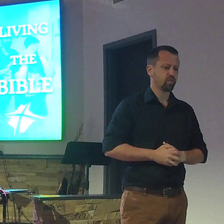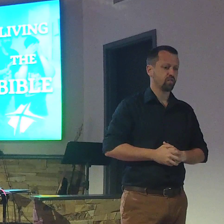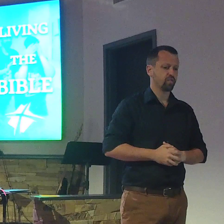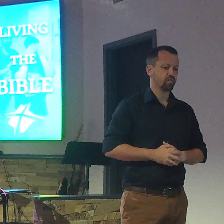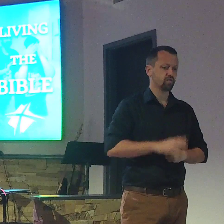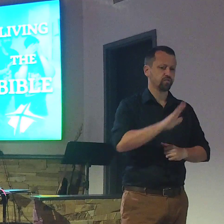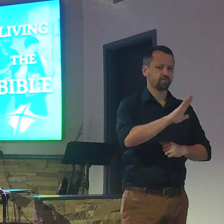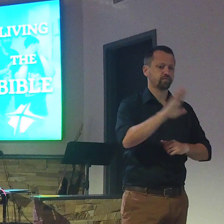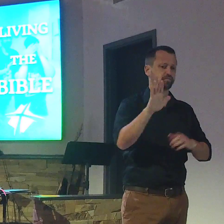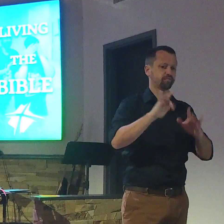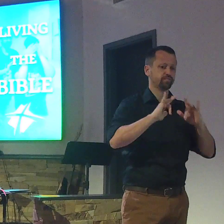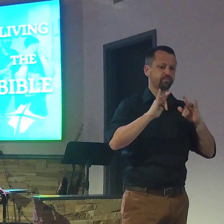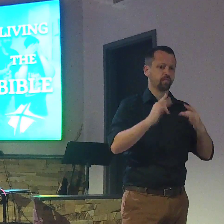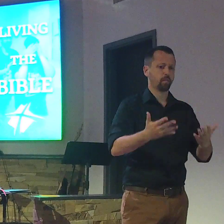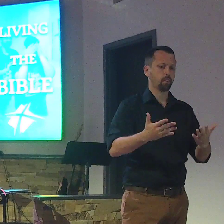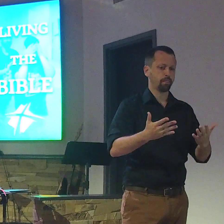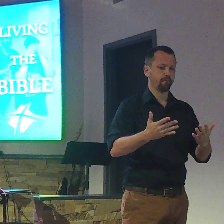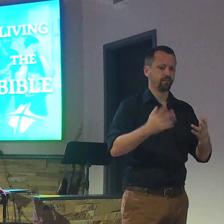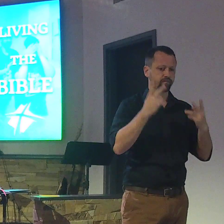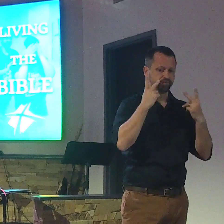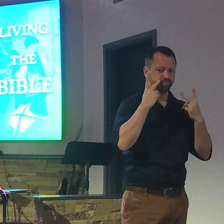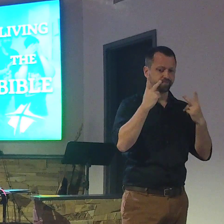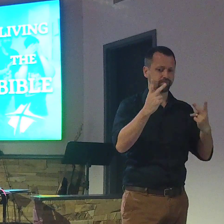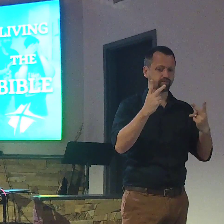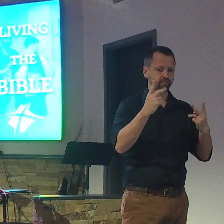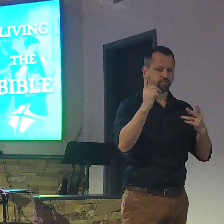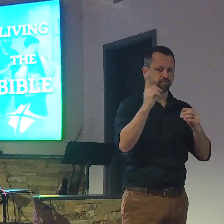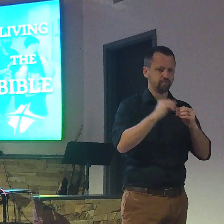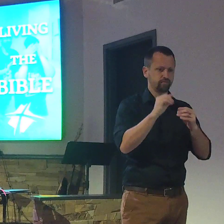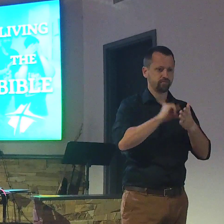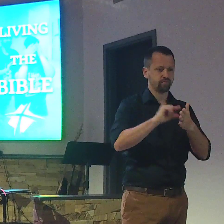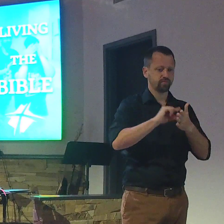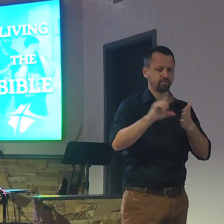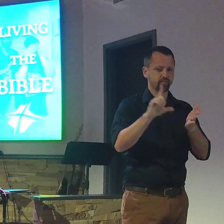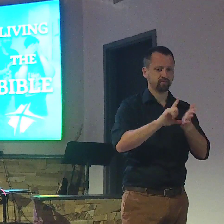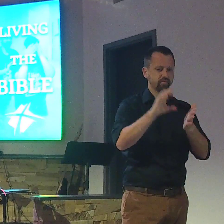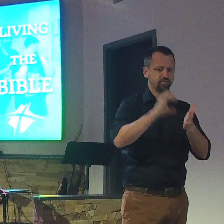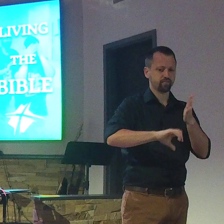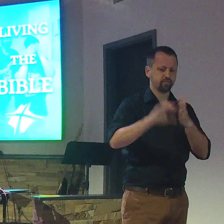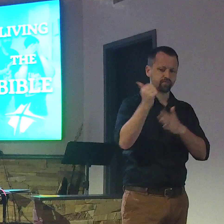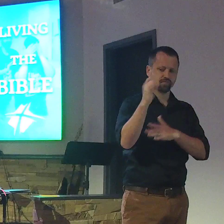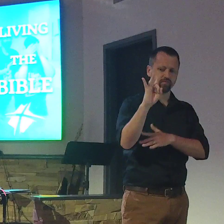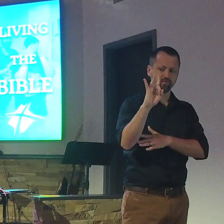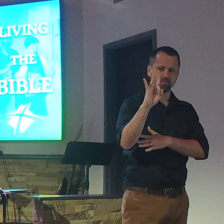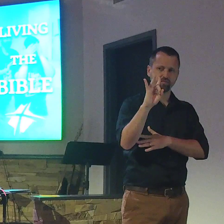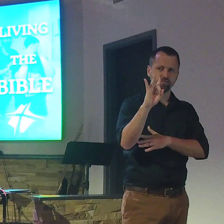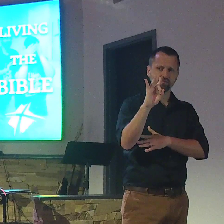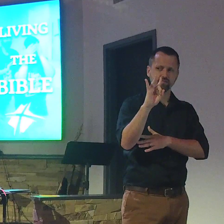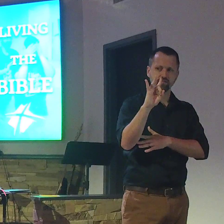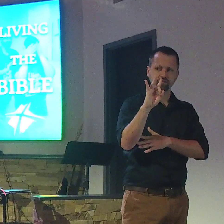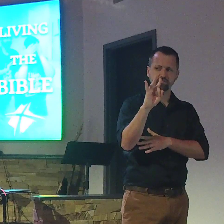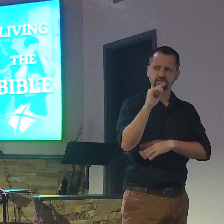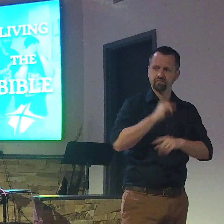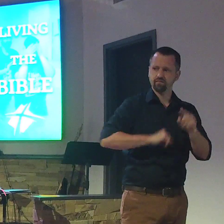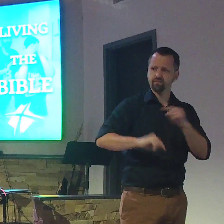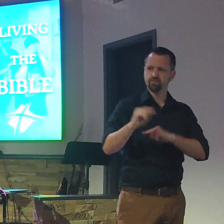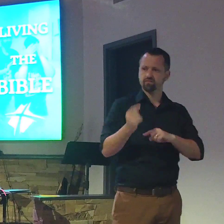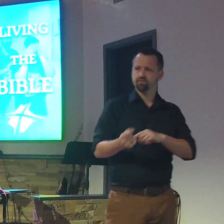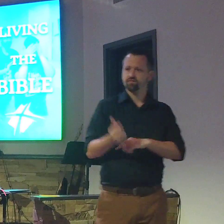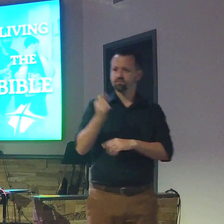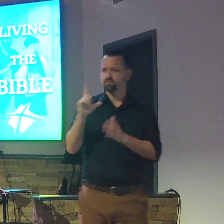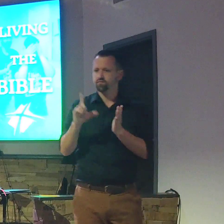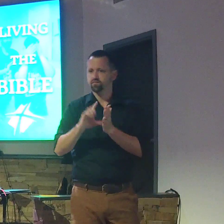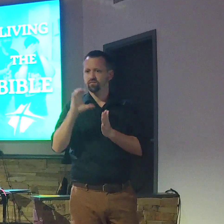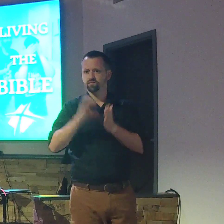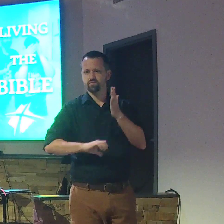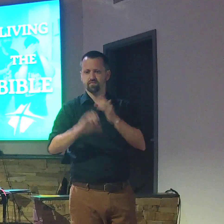In your Bible, I want you to turn to one other passage today before we leave, and that's Luke chapter 18. If you could turn back a few books to Luke chapter